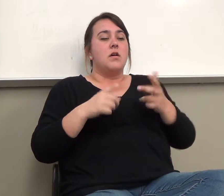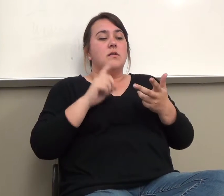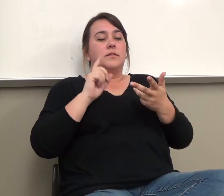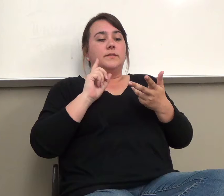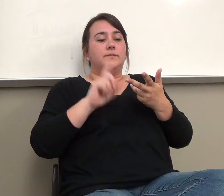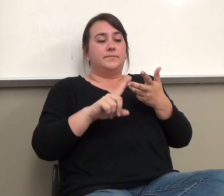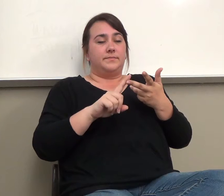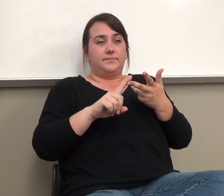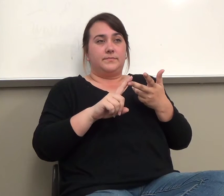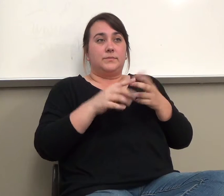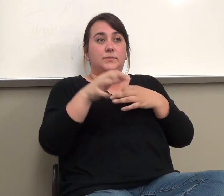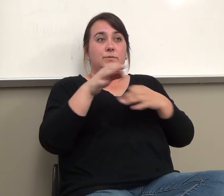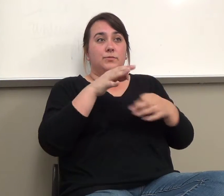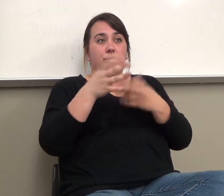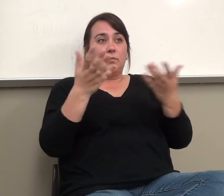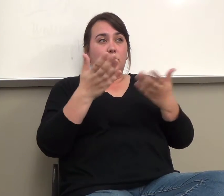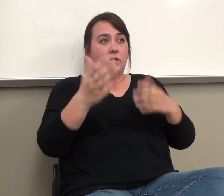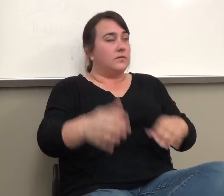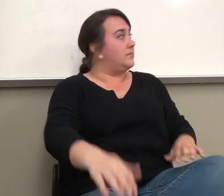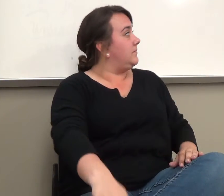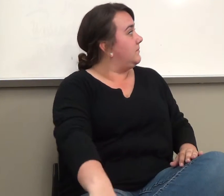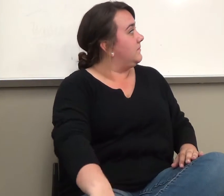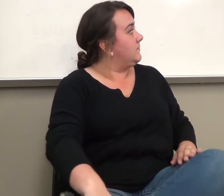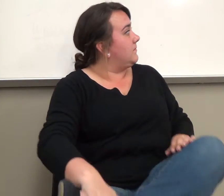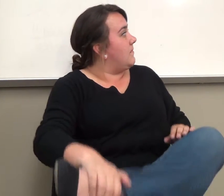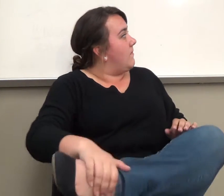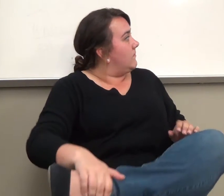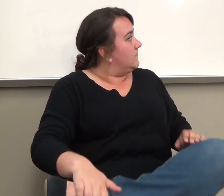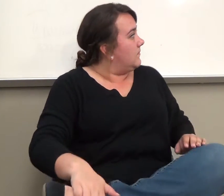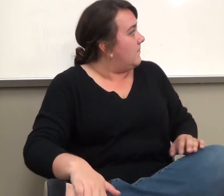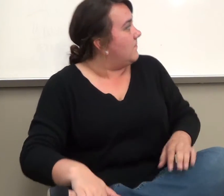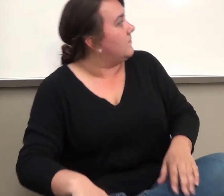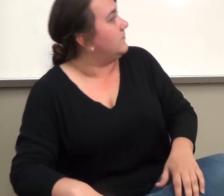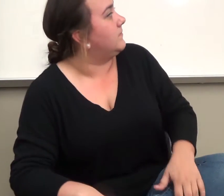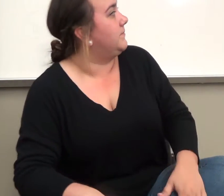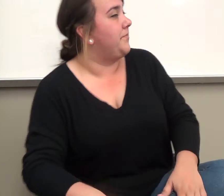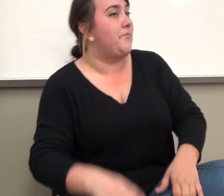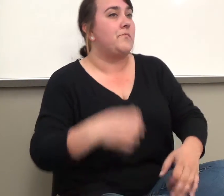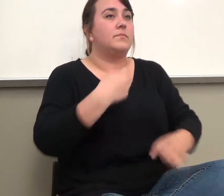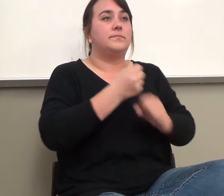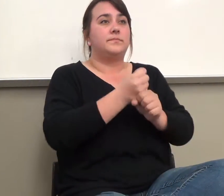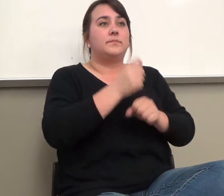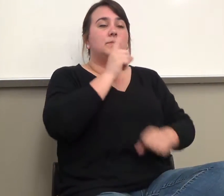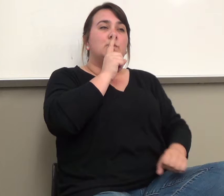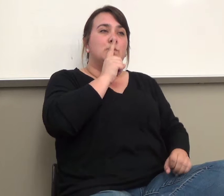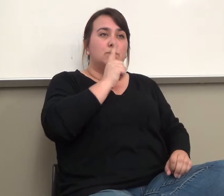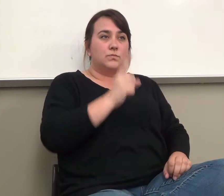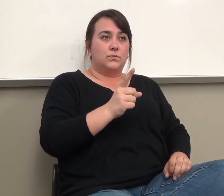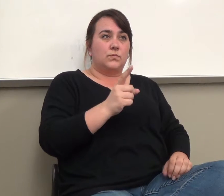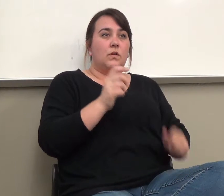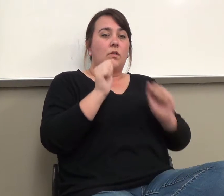to do is exactly this. Be sure all